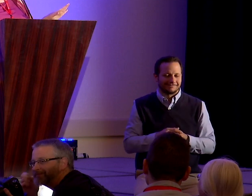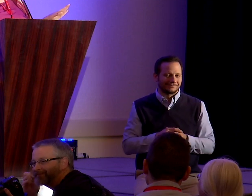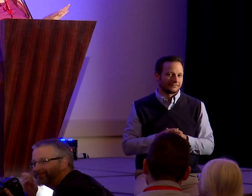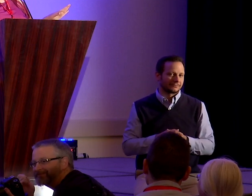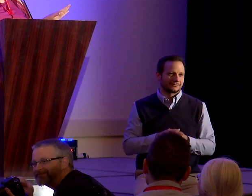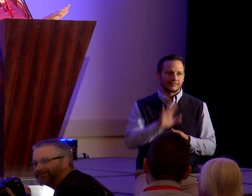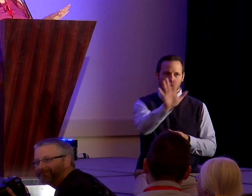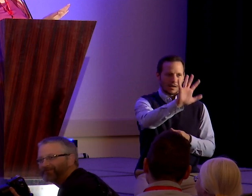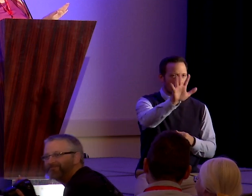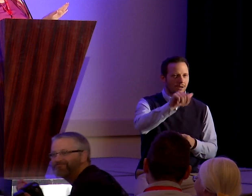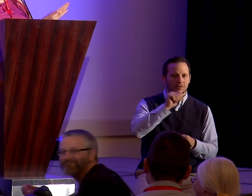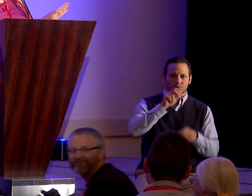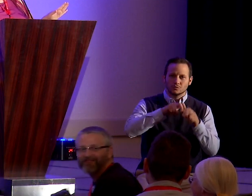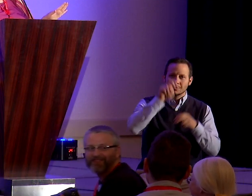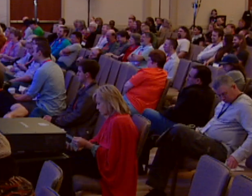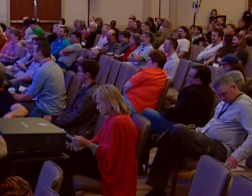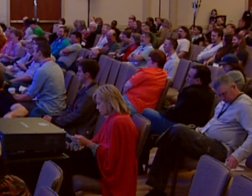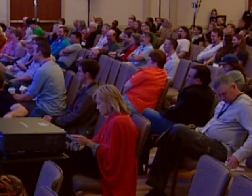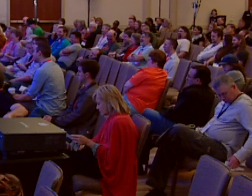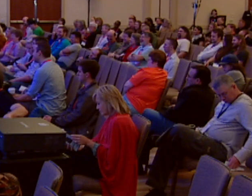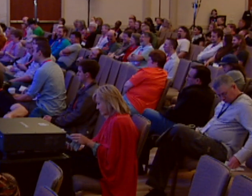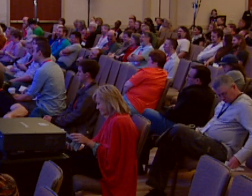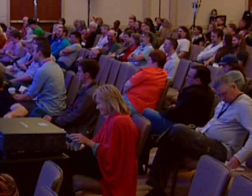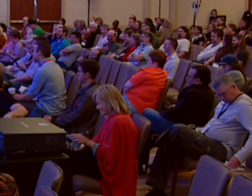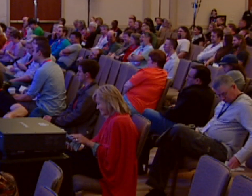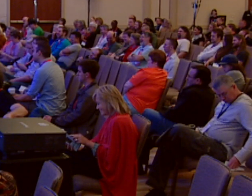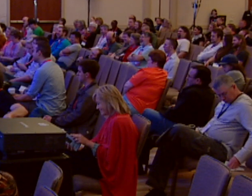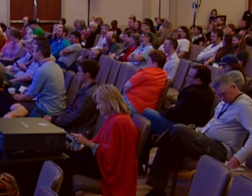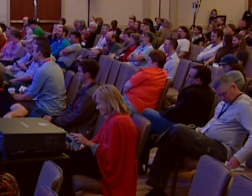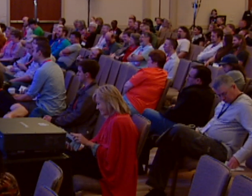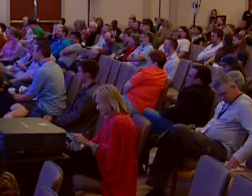Don't get ahead of me. Come on.